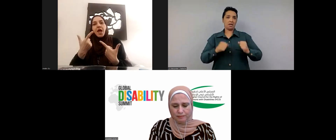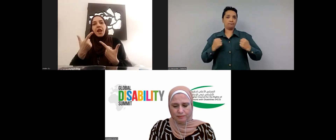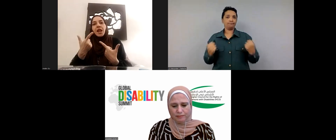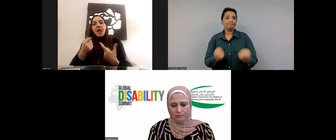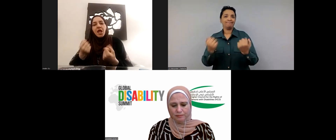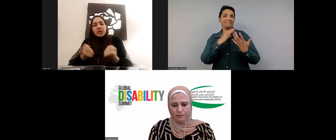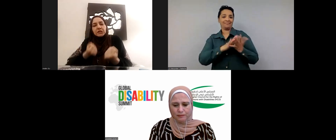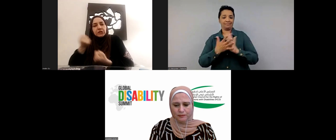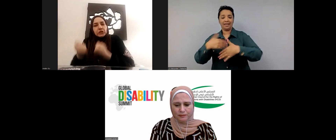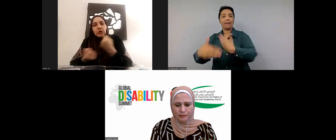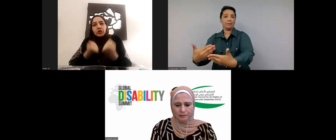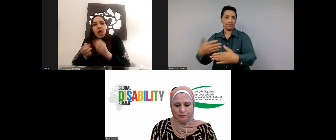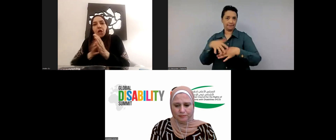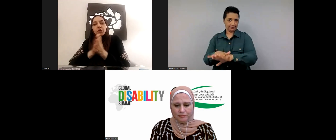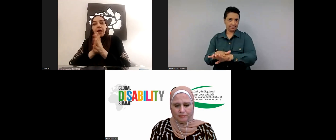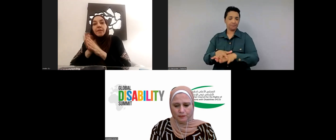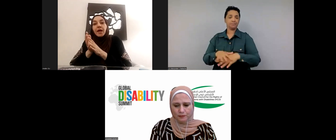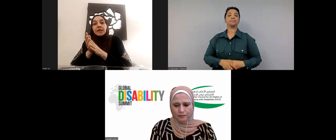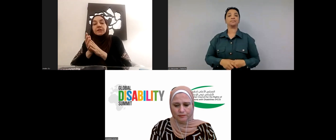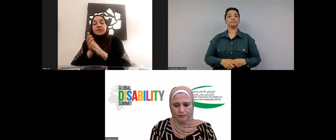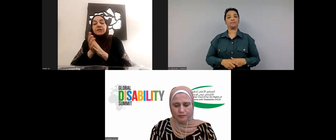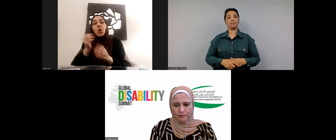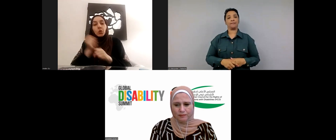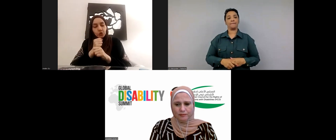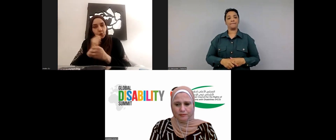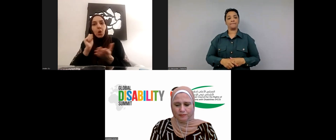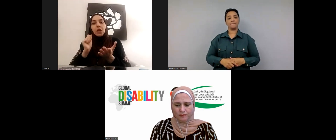principle in the declaration will be